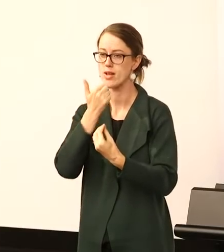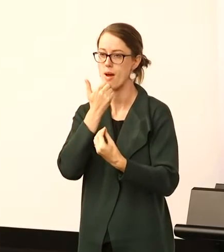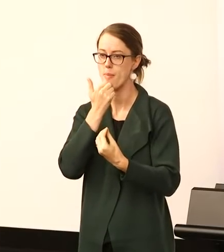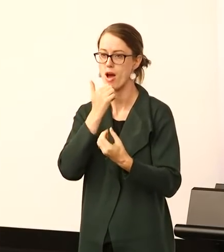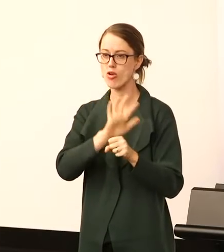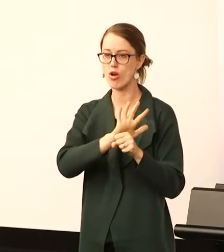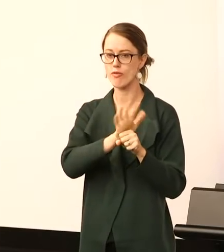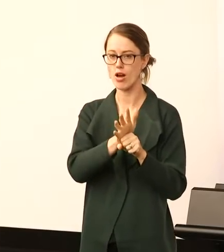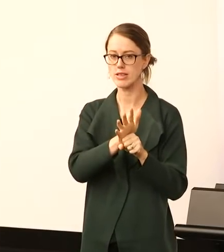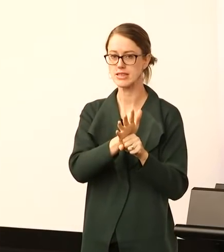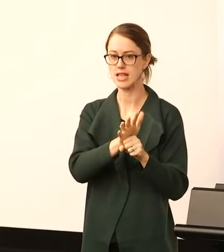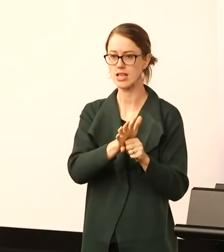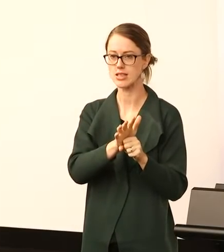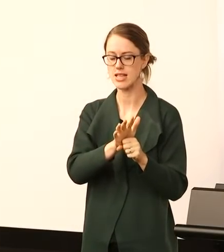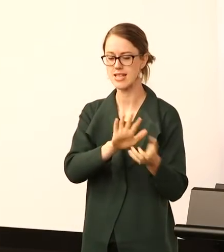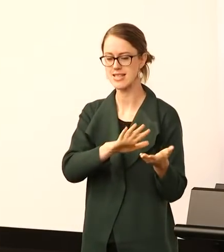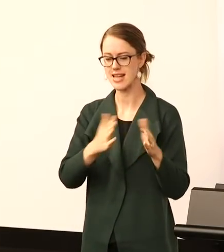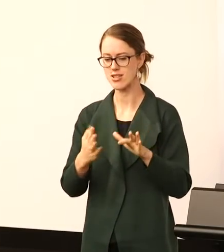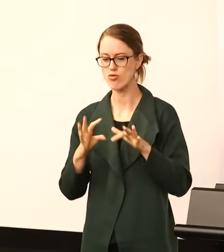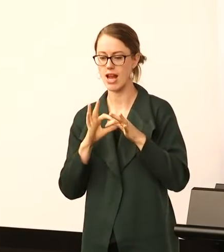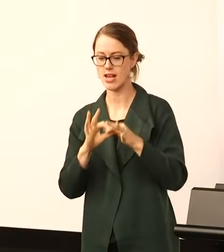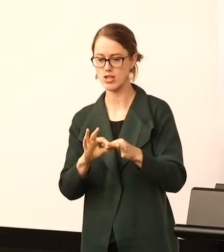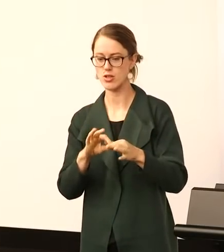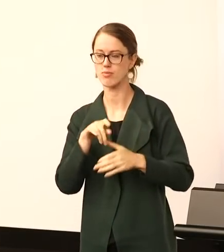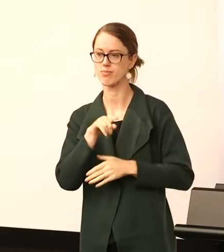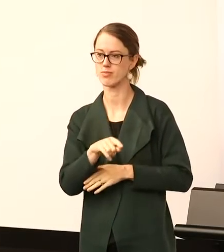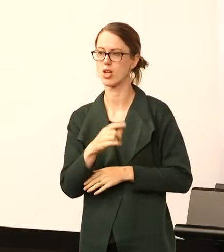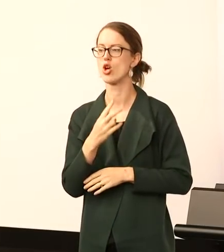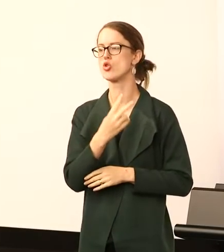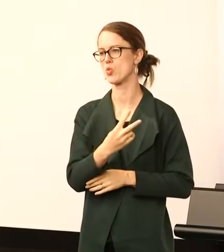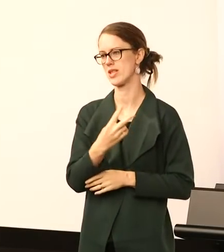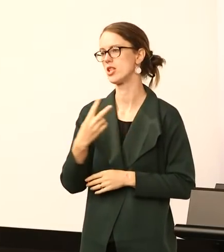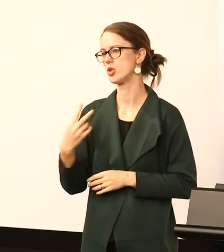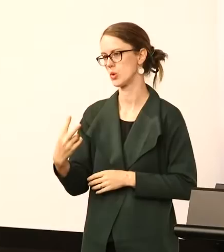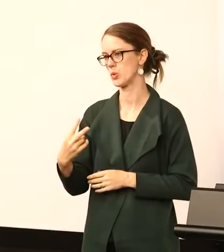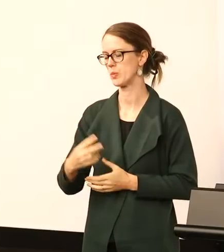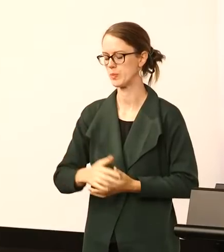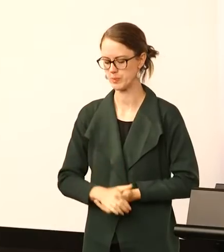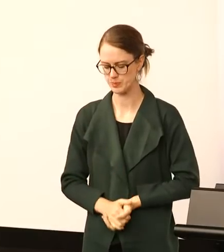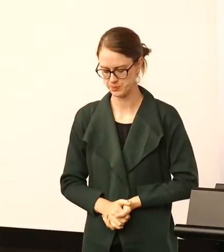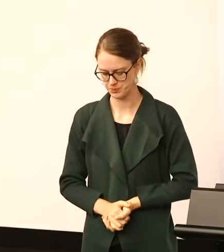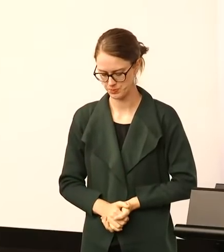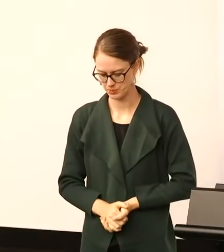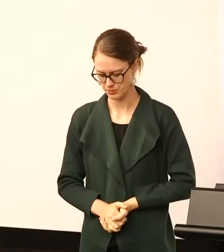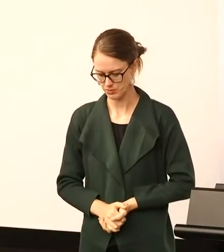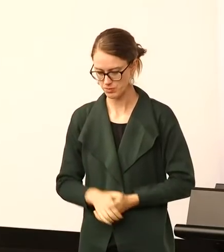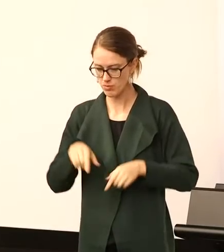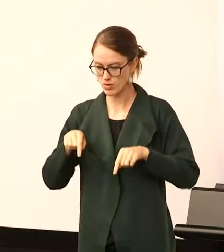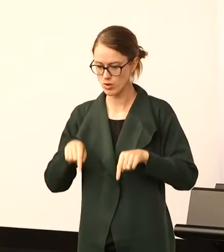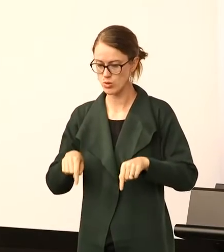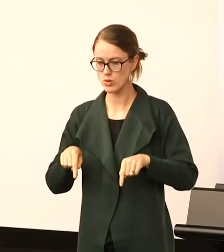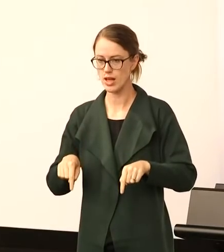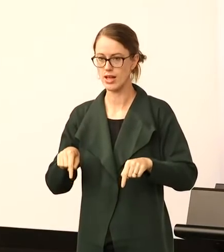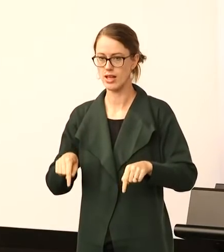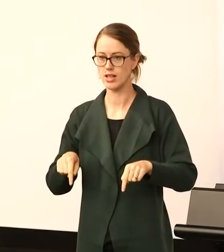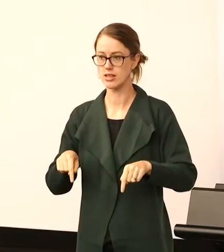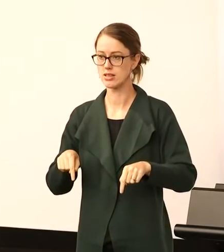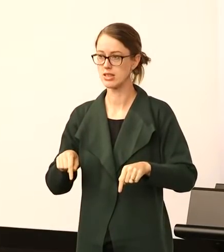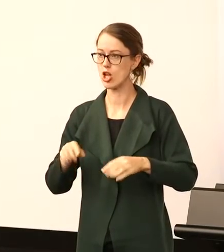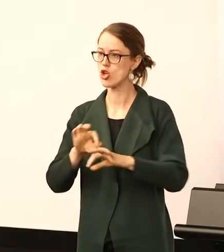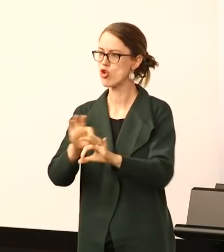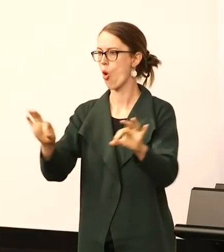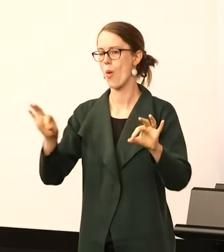of COVID-19 related deaths is now 22. Again, today there is nobody in